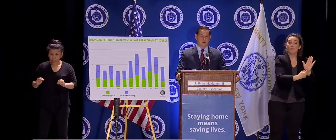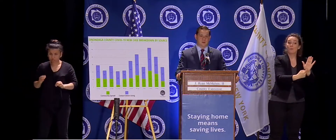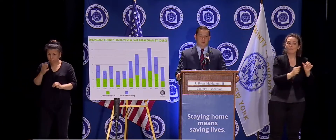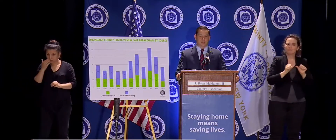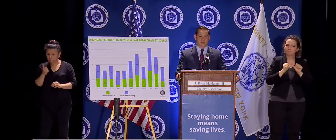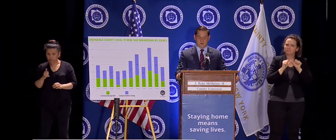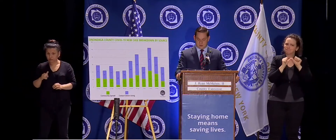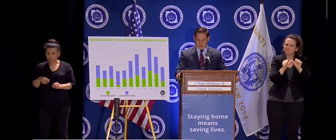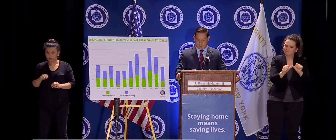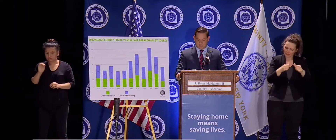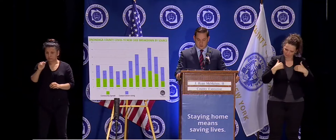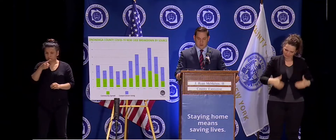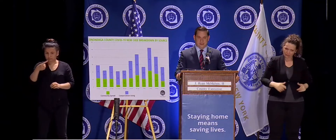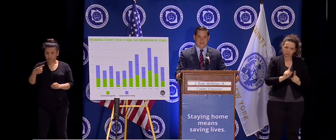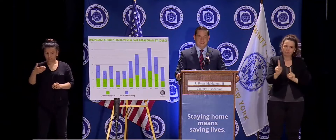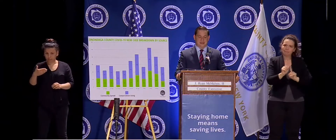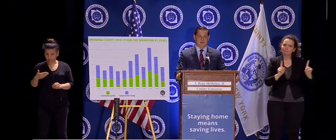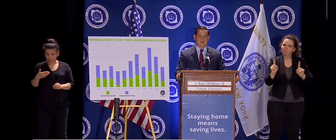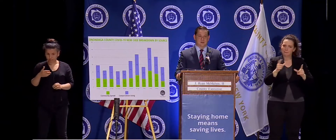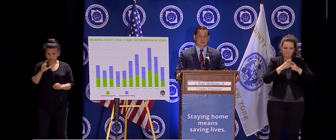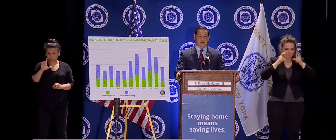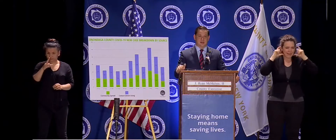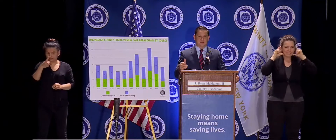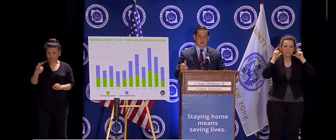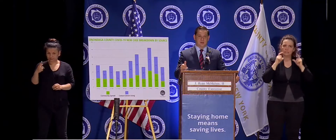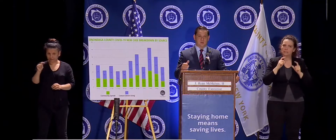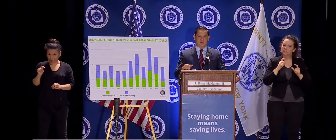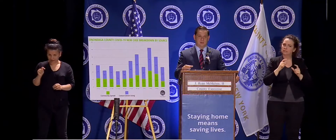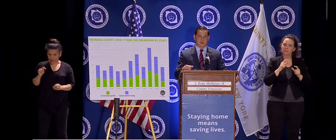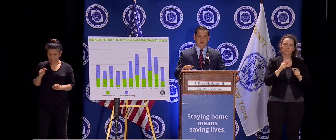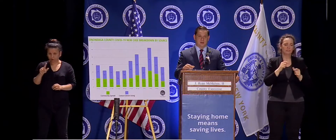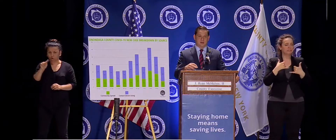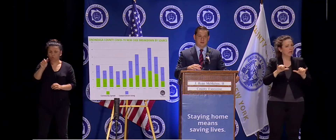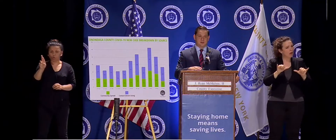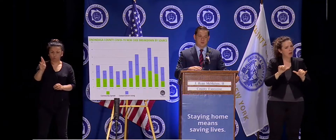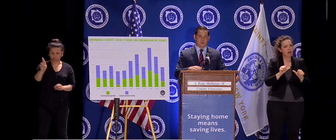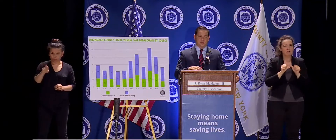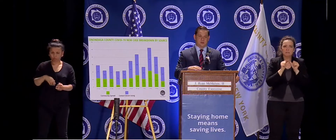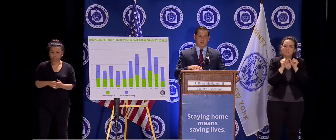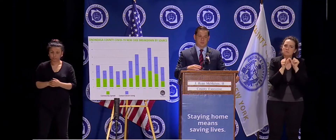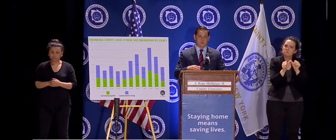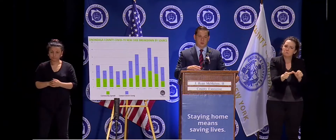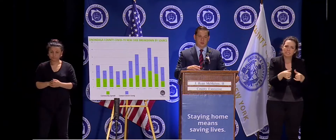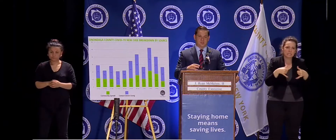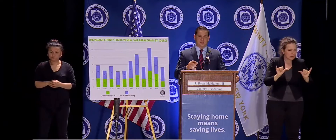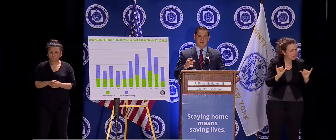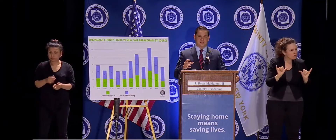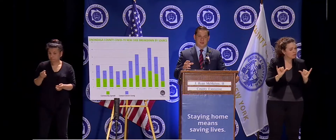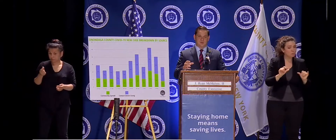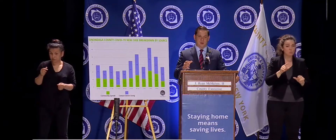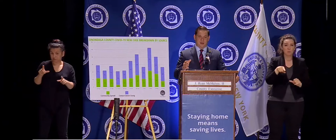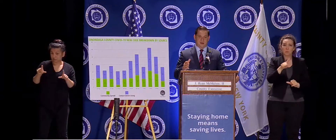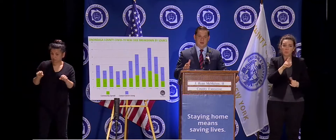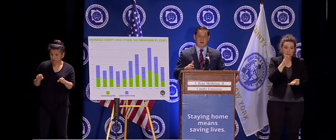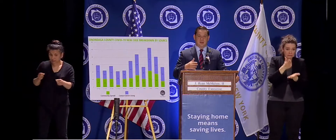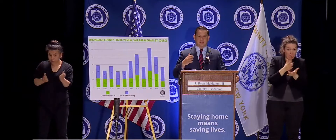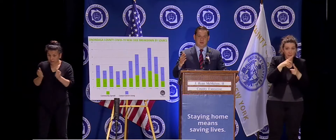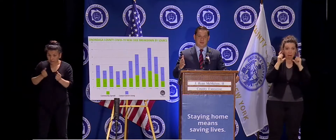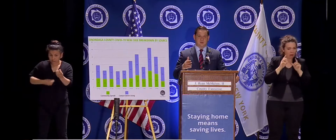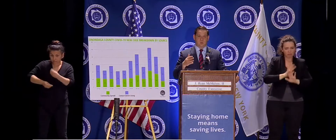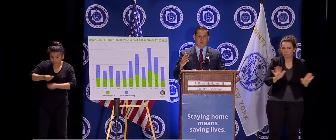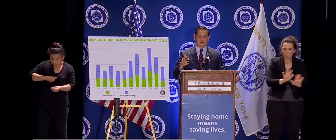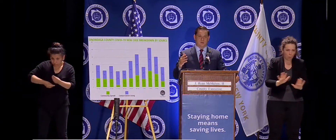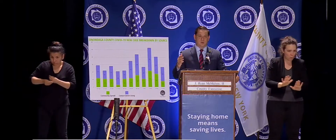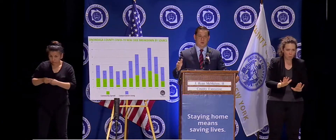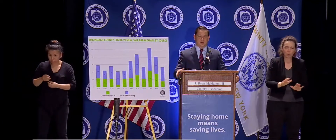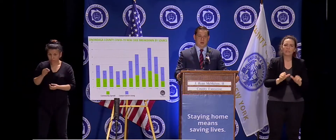County, also the region, and certainly the state. So the state needs money, we need money. This is a way you can loosen up some regulation in a safe way and generate